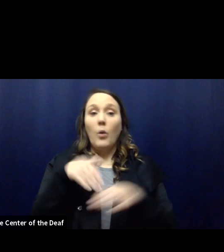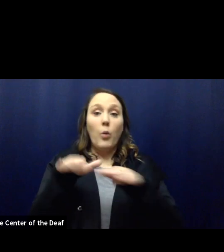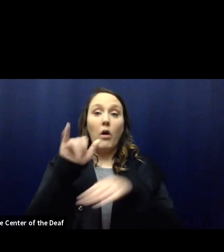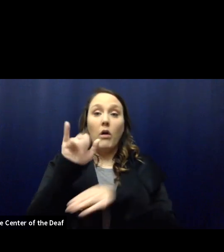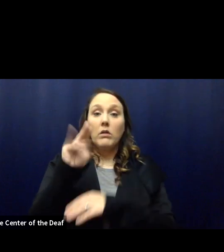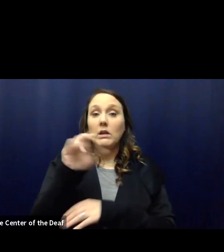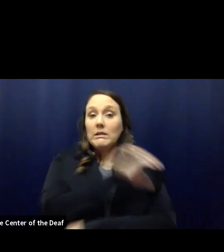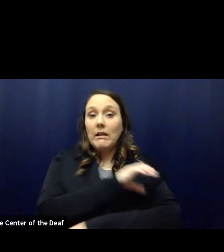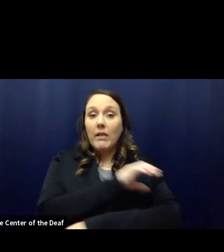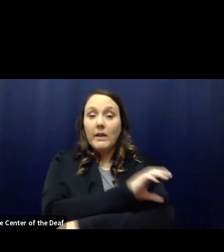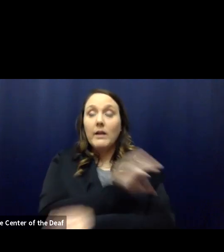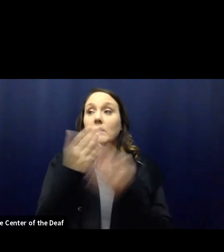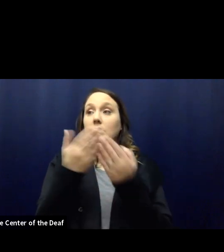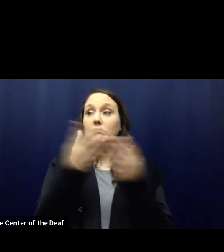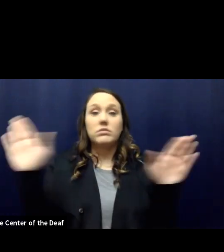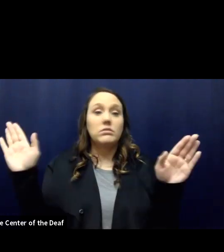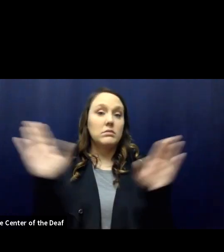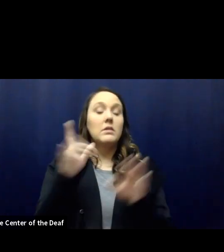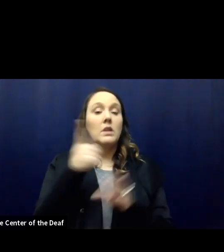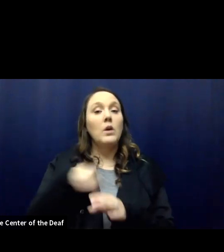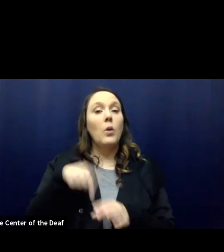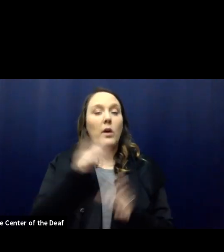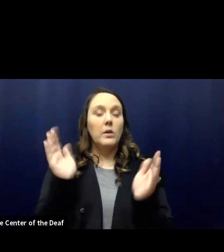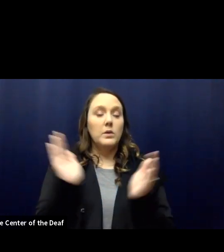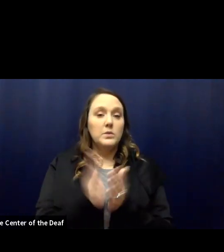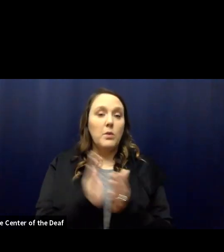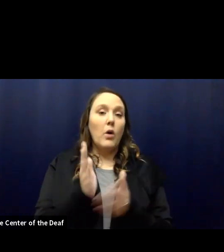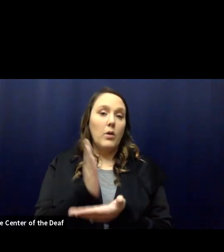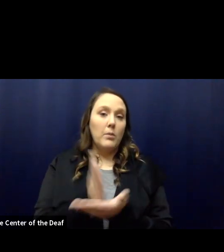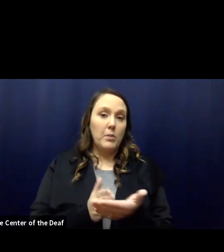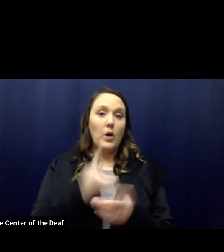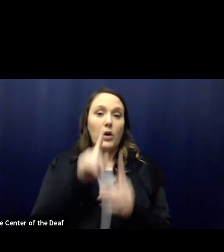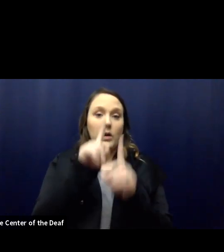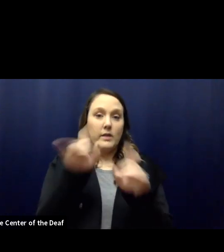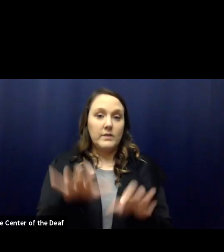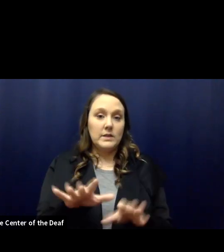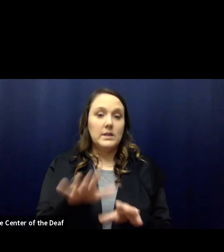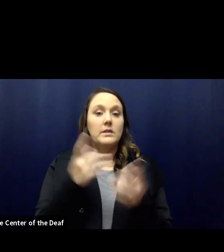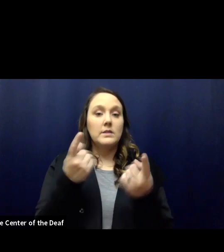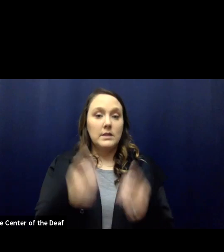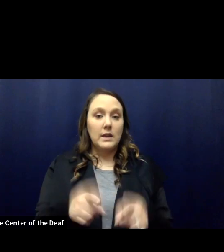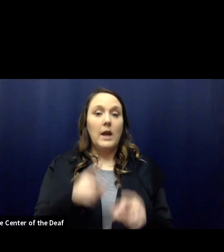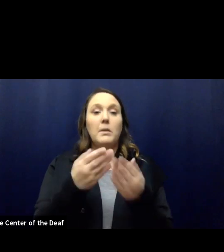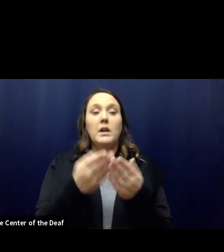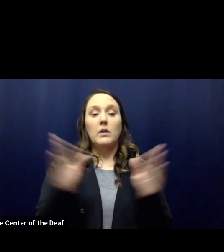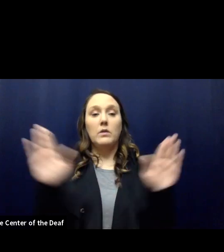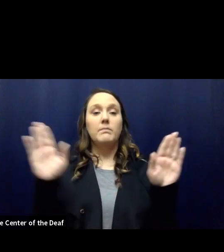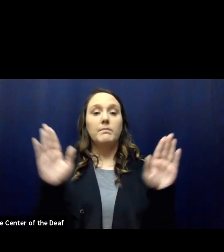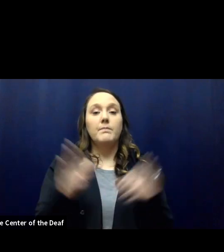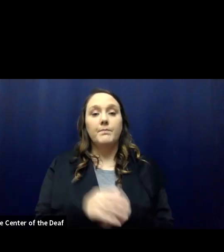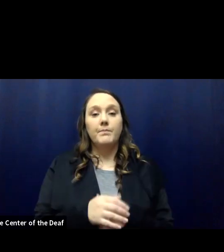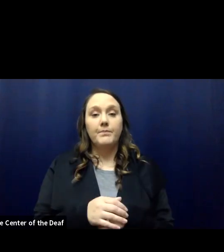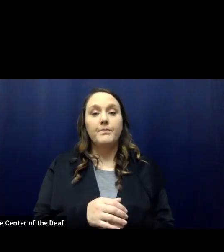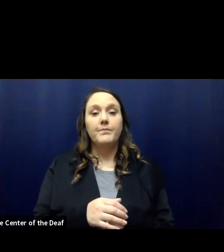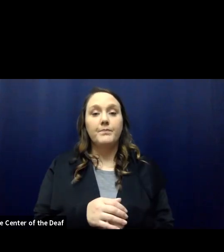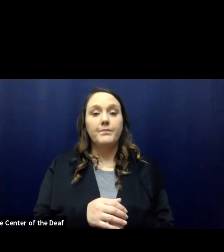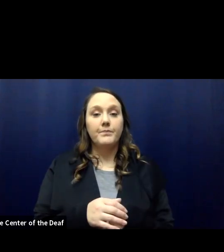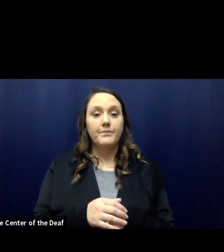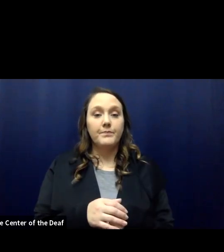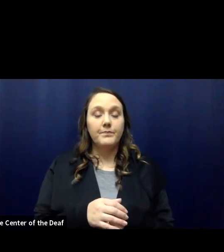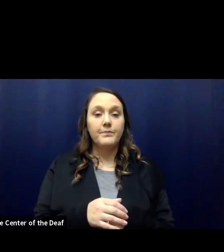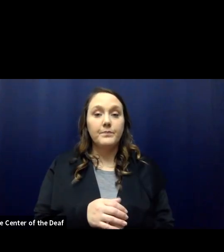across the board. So we are a small portion of the testing that's happening overall. I can say just by knowing volumes of numbers that we hear that come